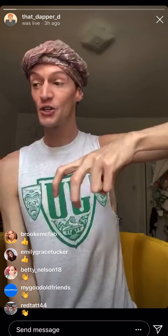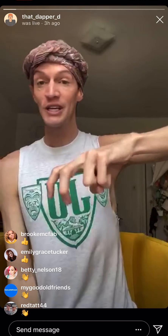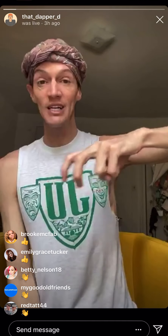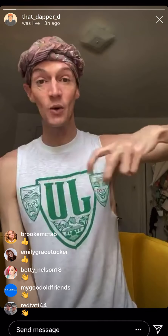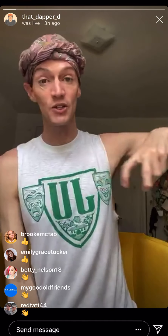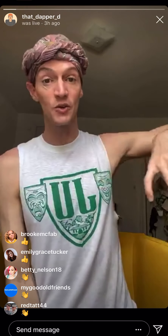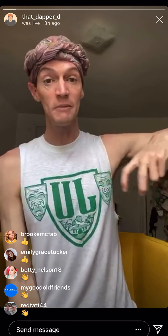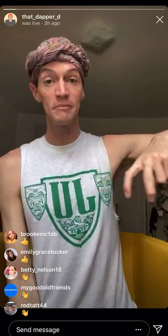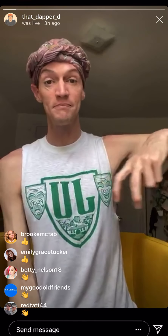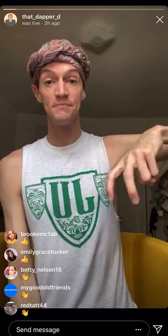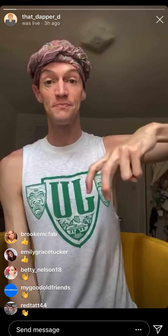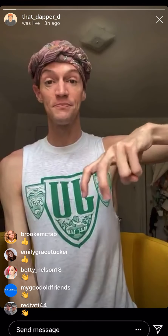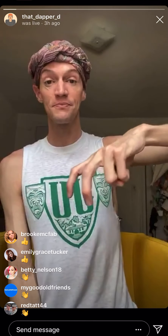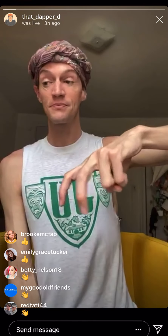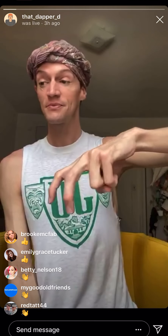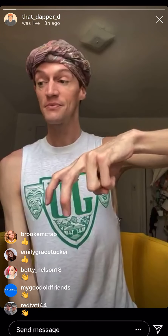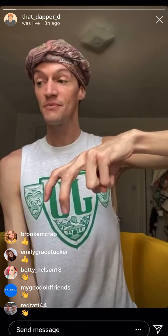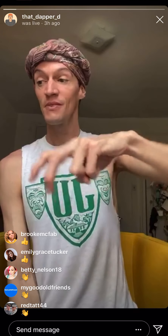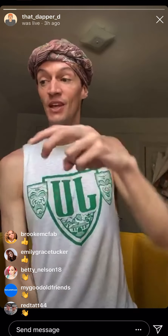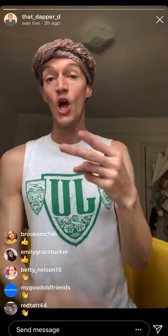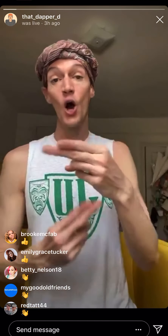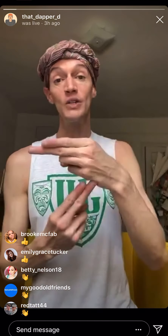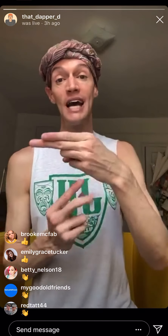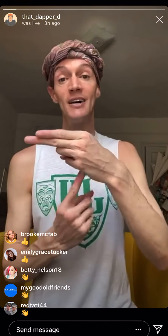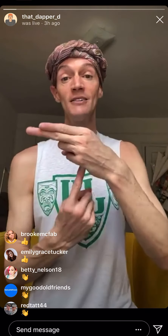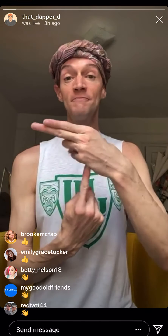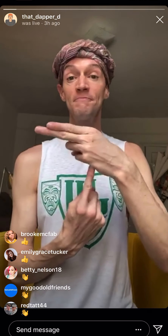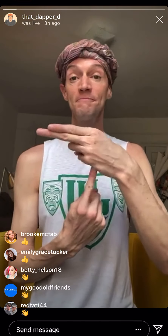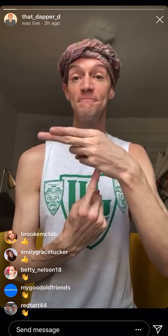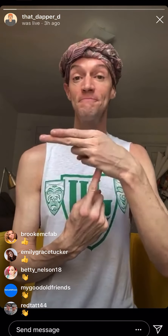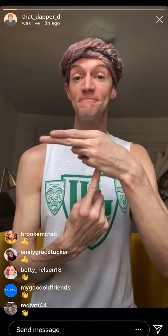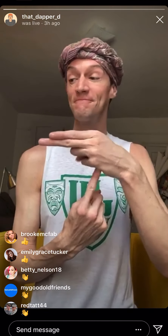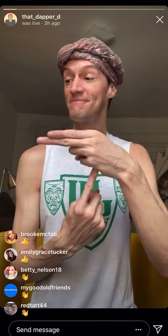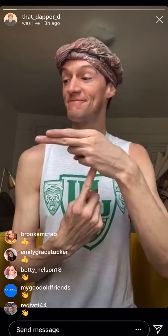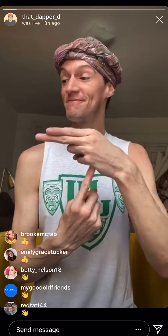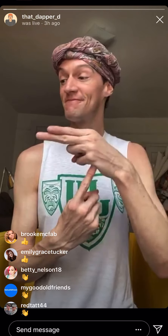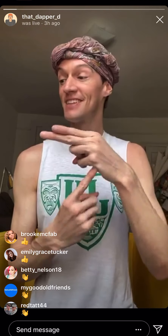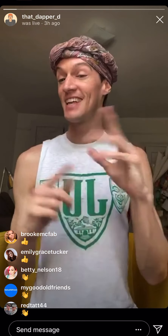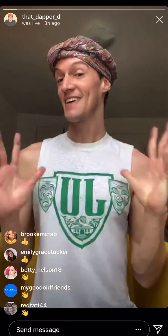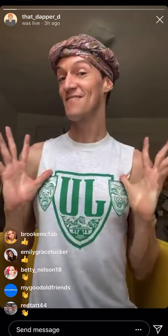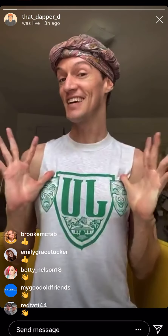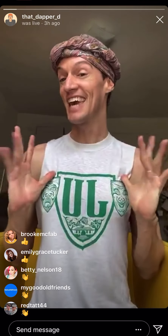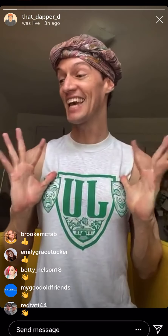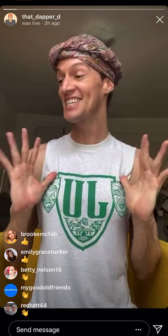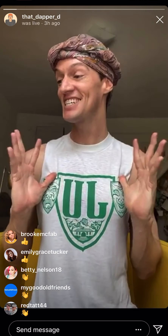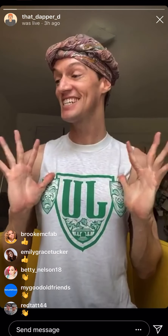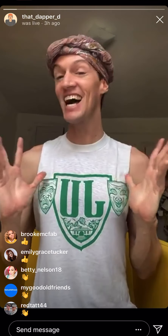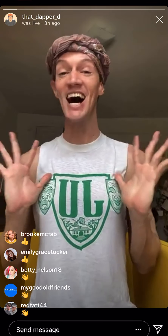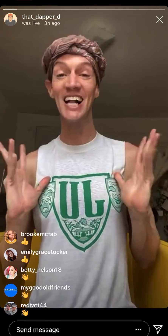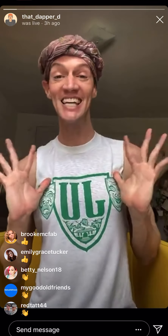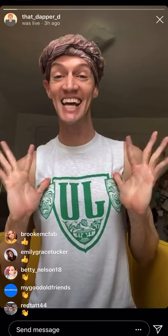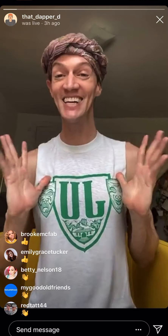or trip hotel vacation holiday or